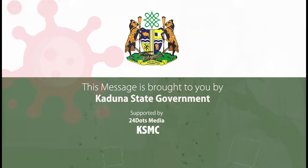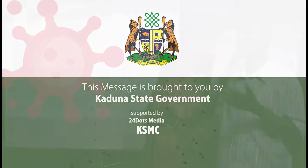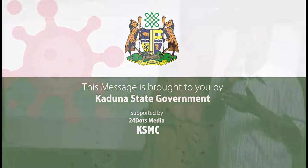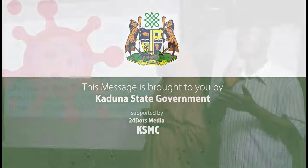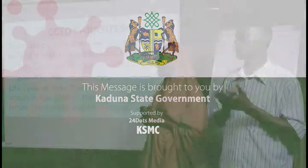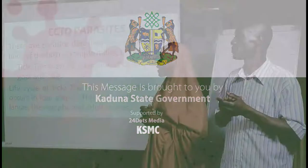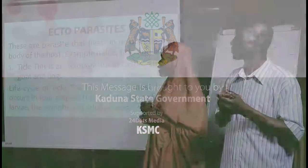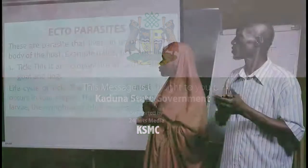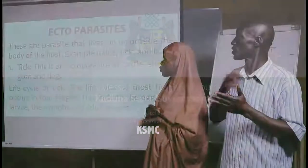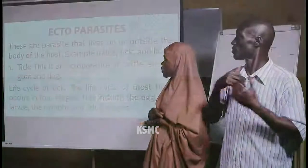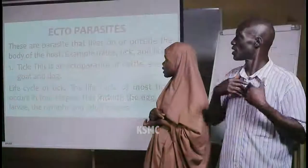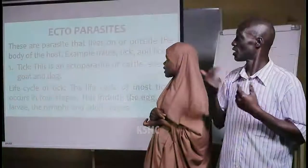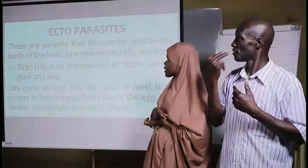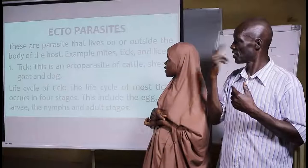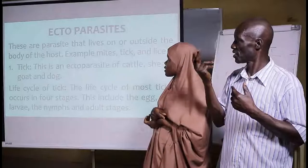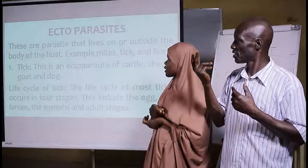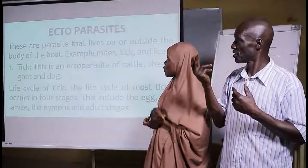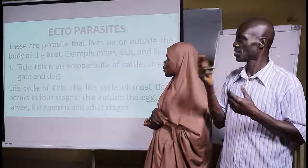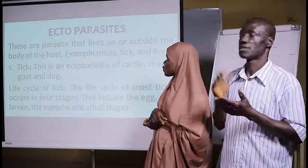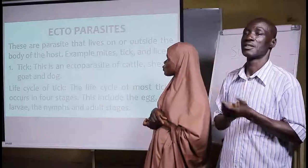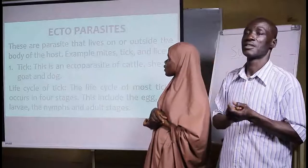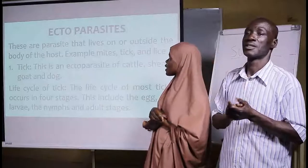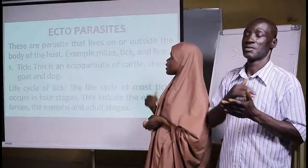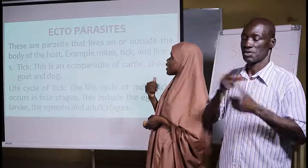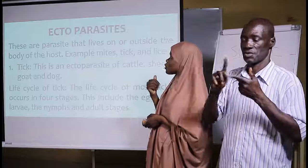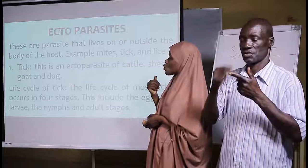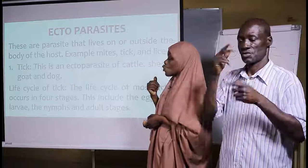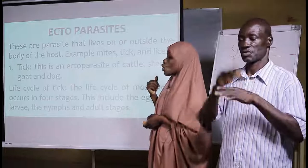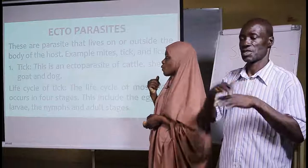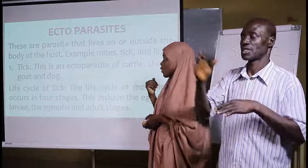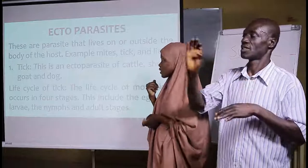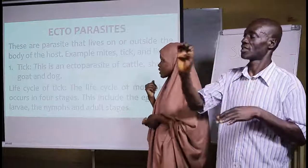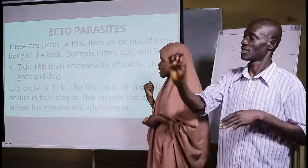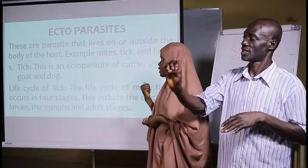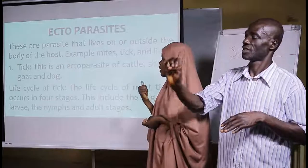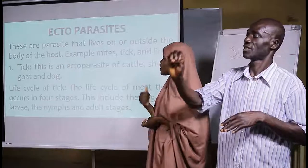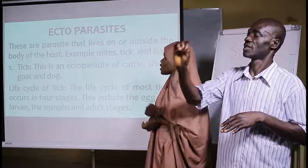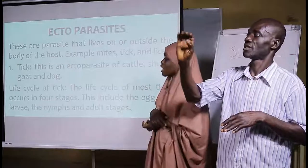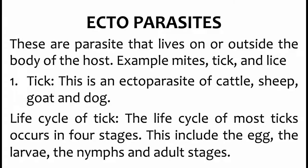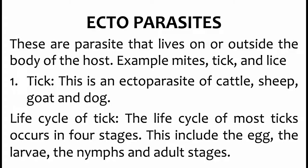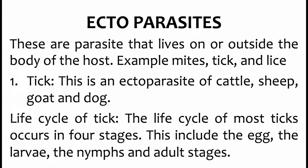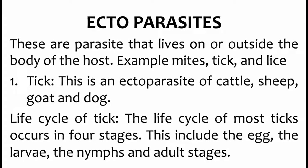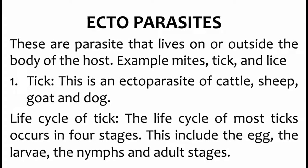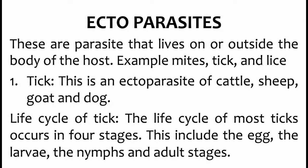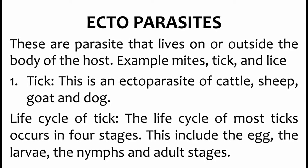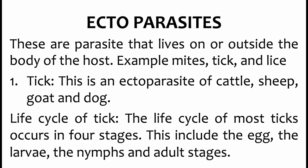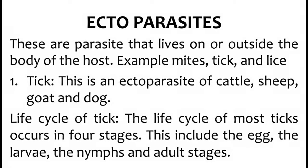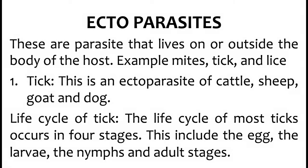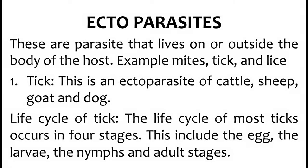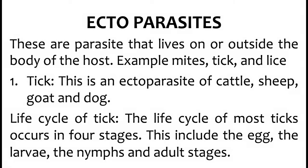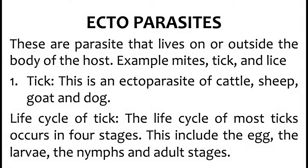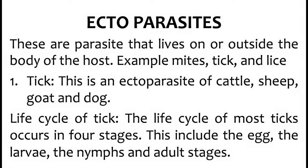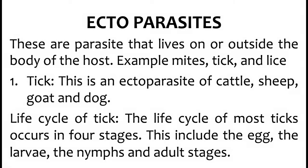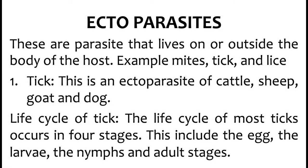Now we have seen the endoparasite. Now we are going to look at the ectoparasite. These ectoparasites, they are